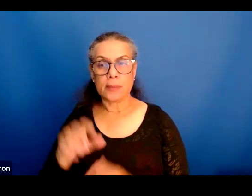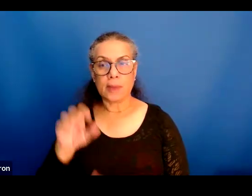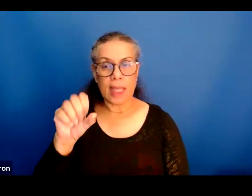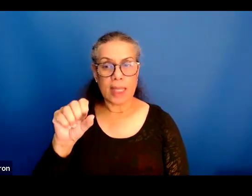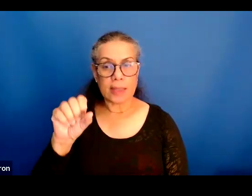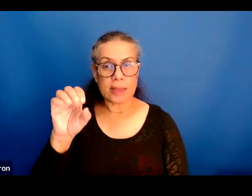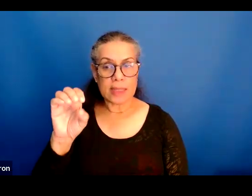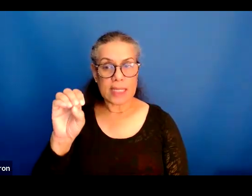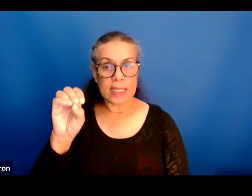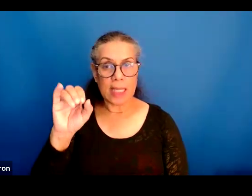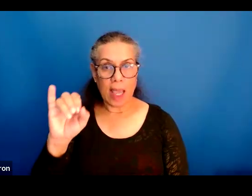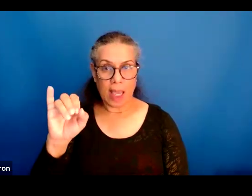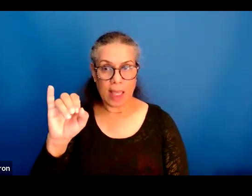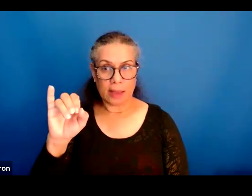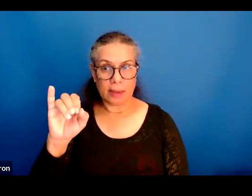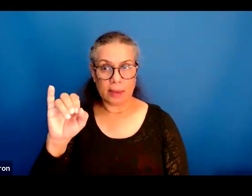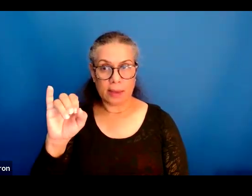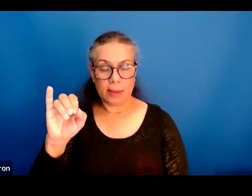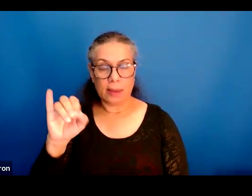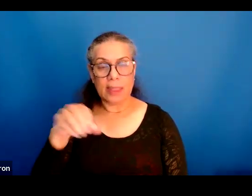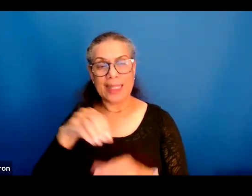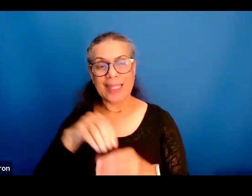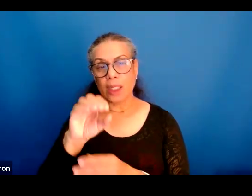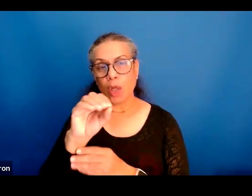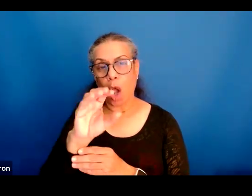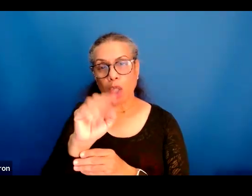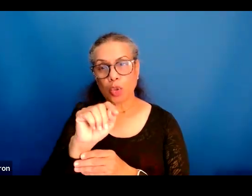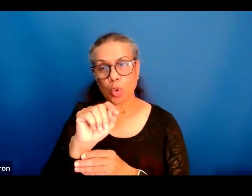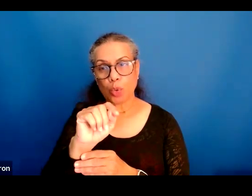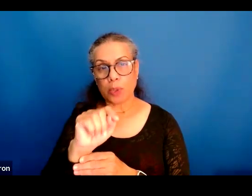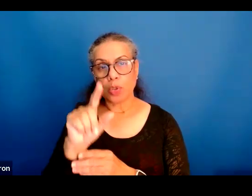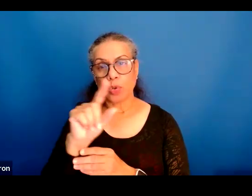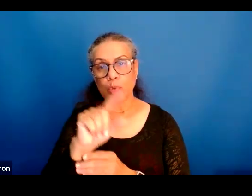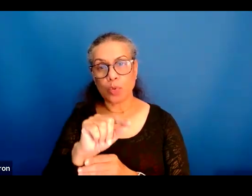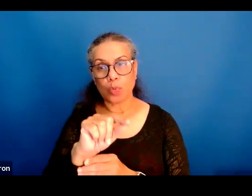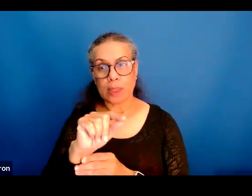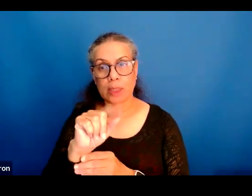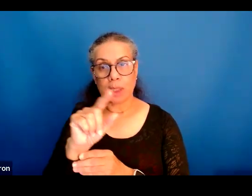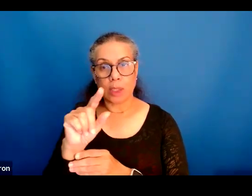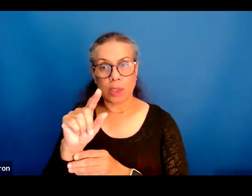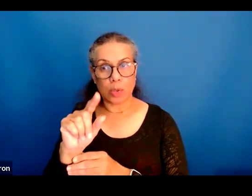SEI, the BPS, in October 2020 have